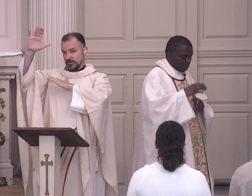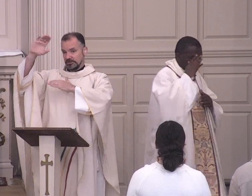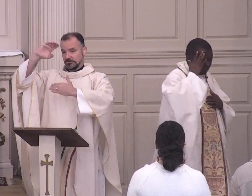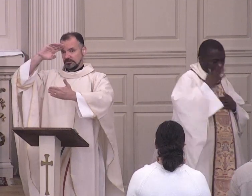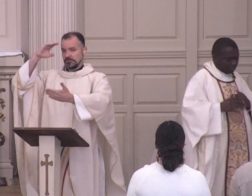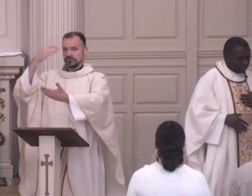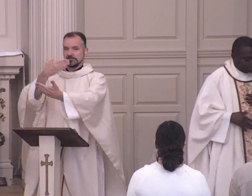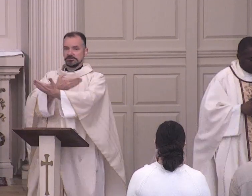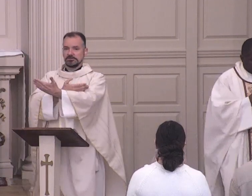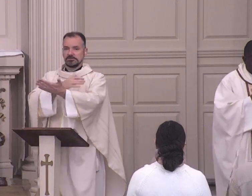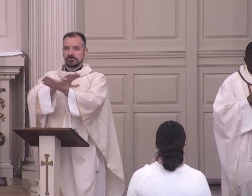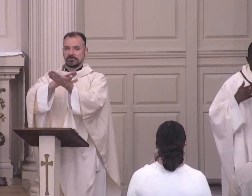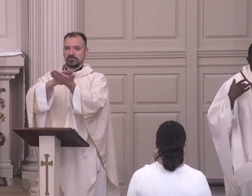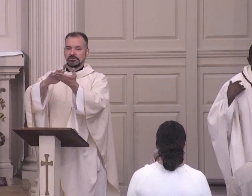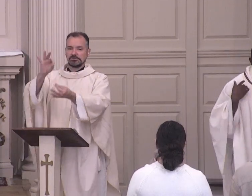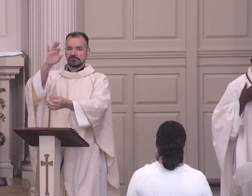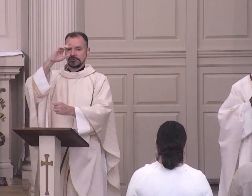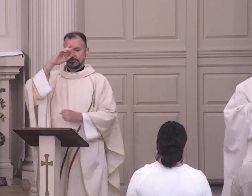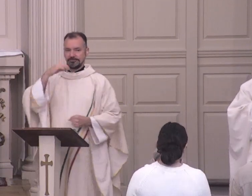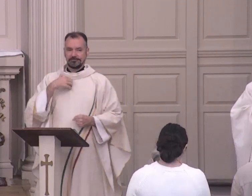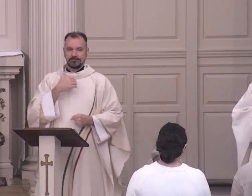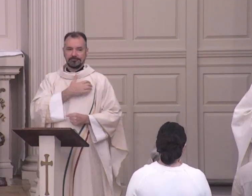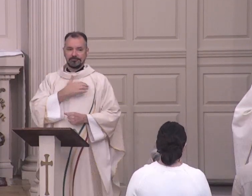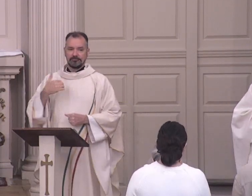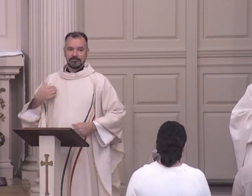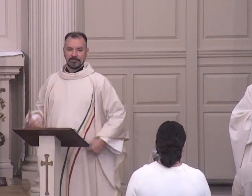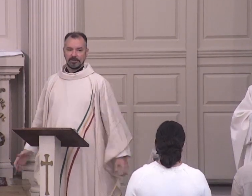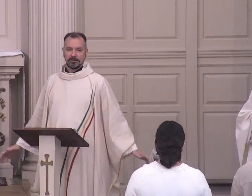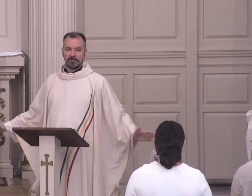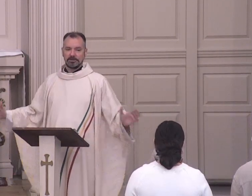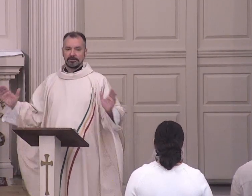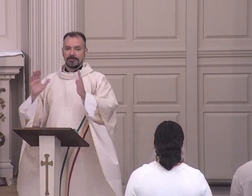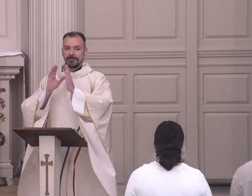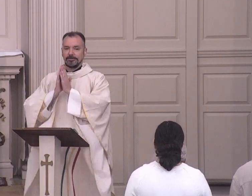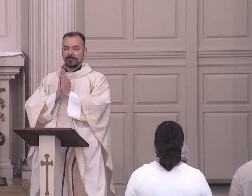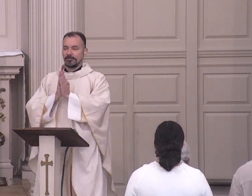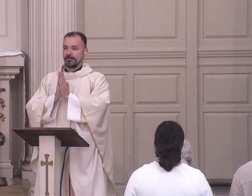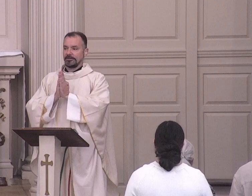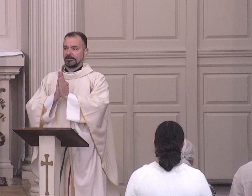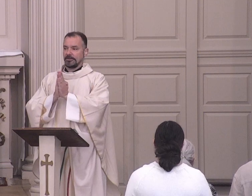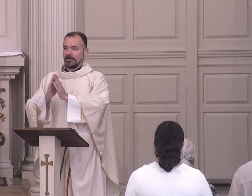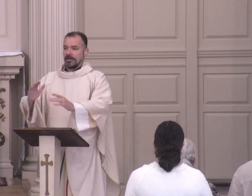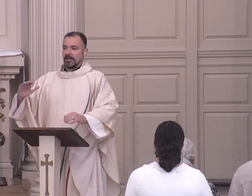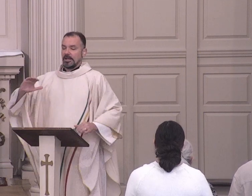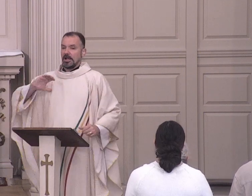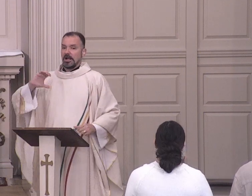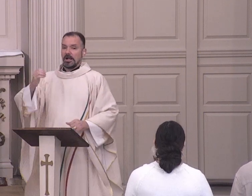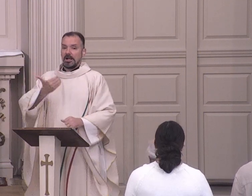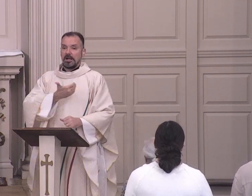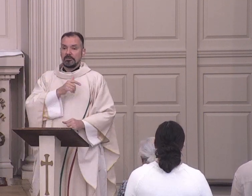In the name of the Father, and of the Son, and of the Holy Spirit, amen.